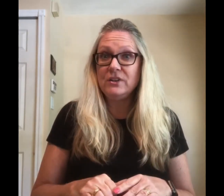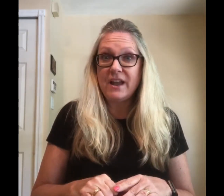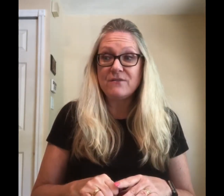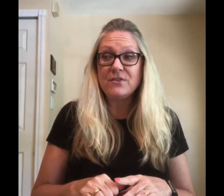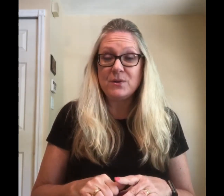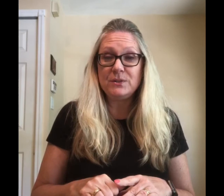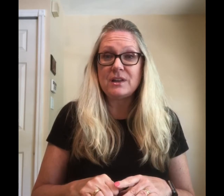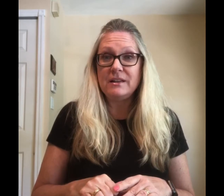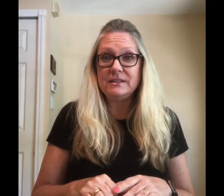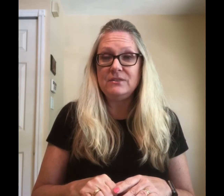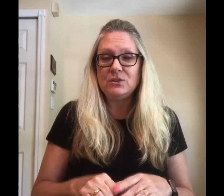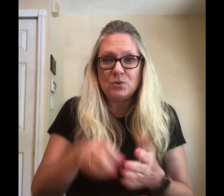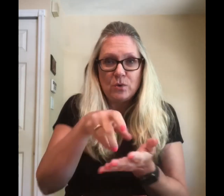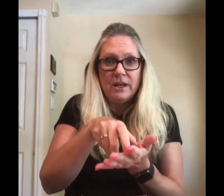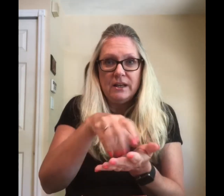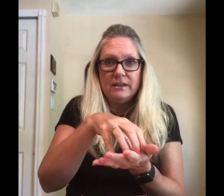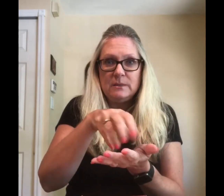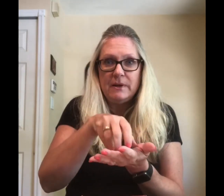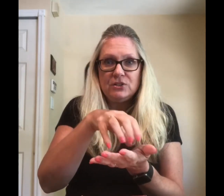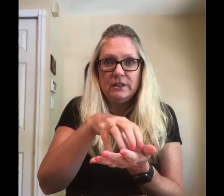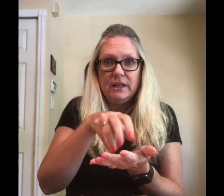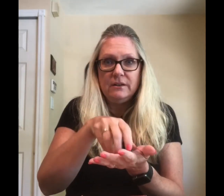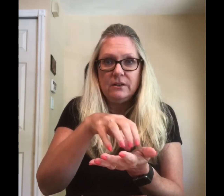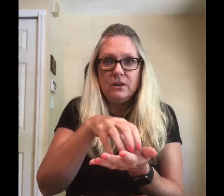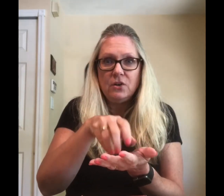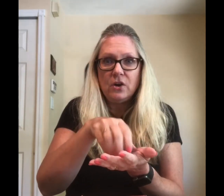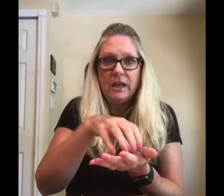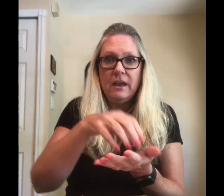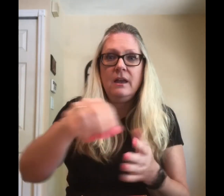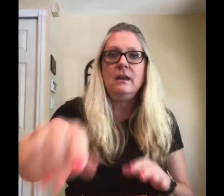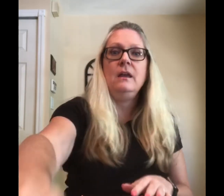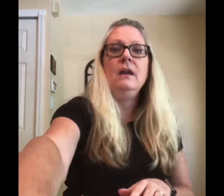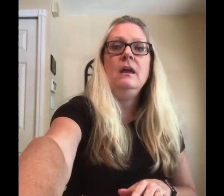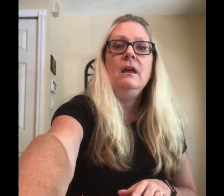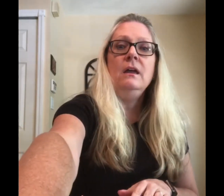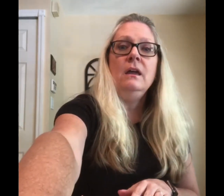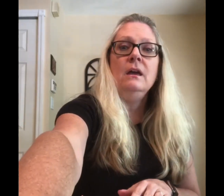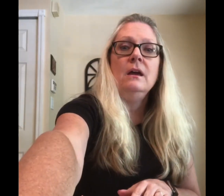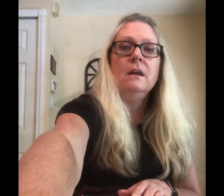for those signs in the story, especially cookie.